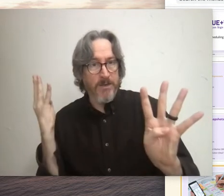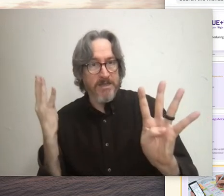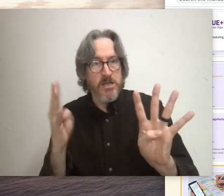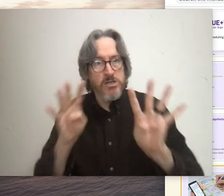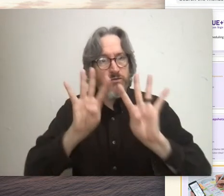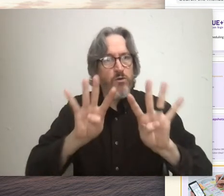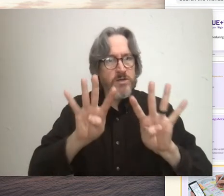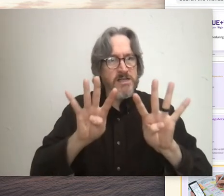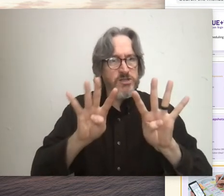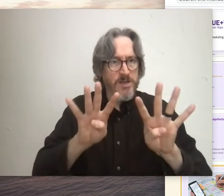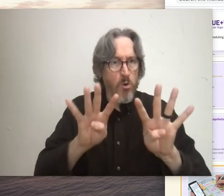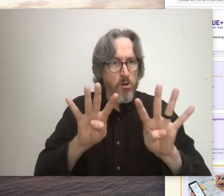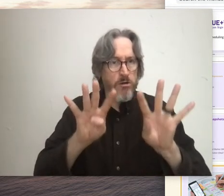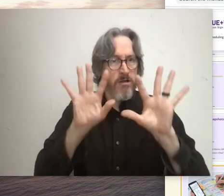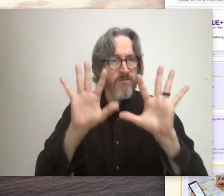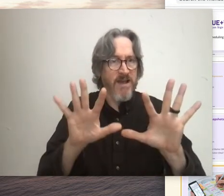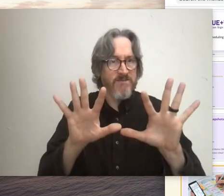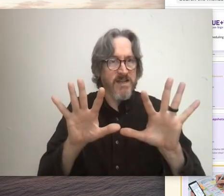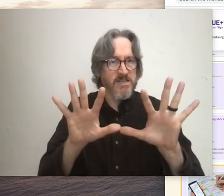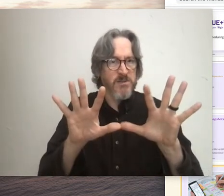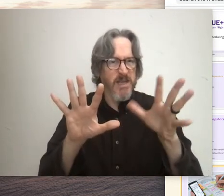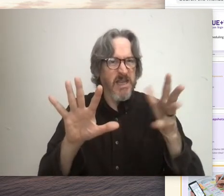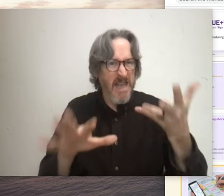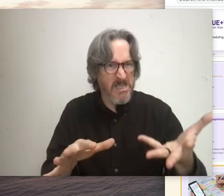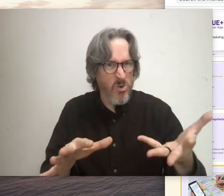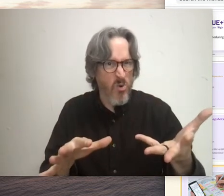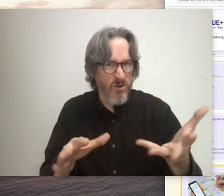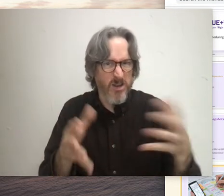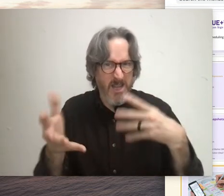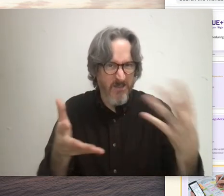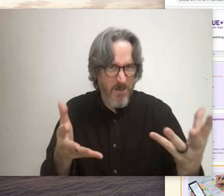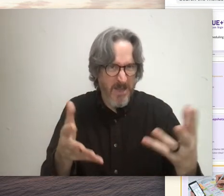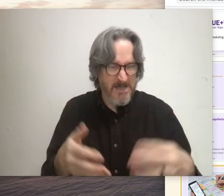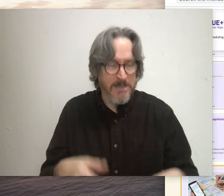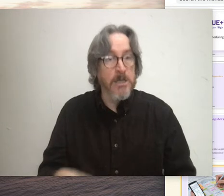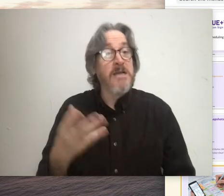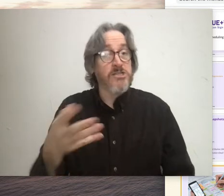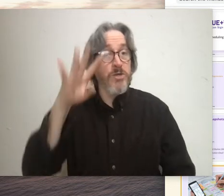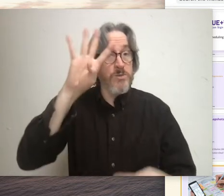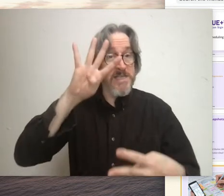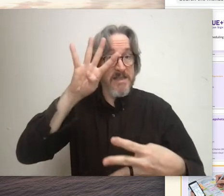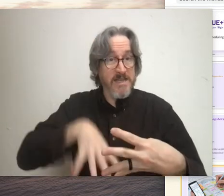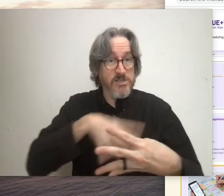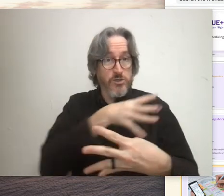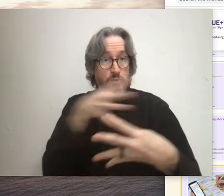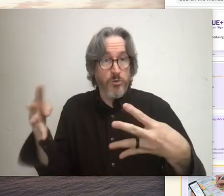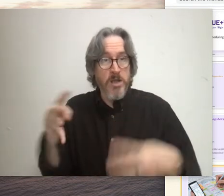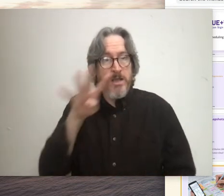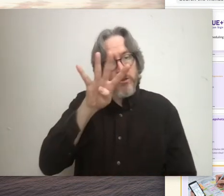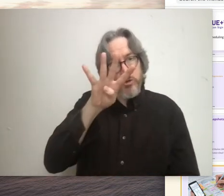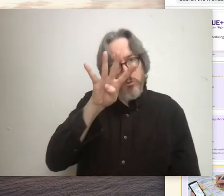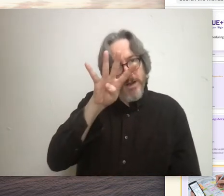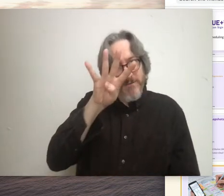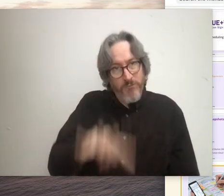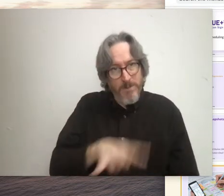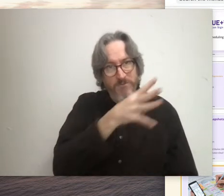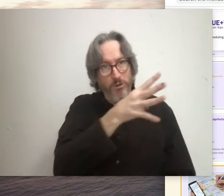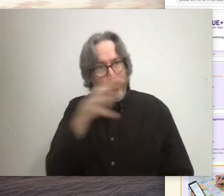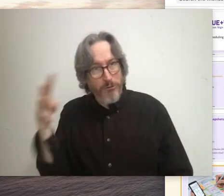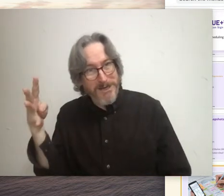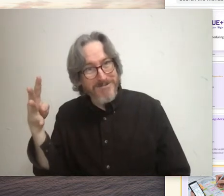People lined up like this. So four tends to be ordered, five tends to be less ordered, if that makes sense. So when you see this, they're drawing